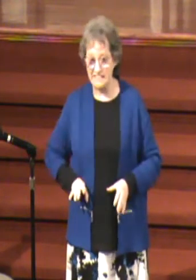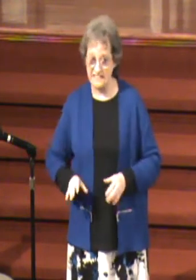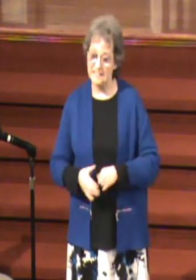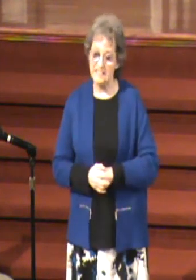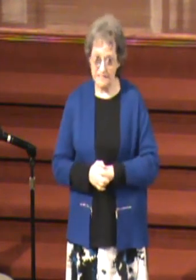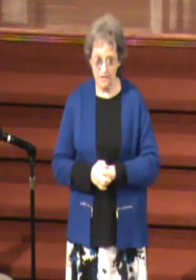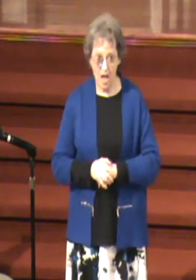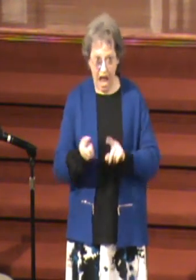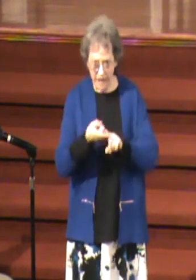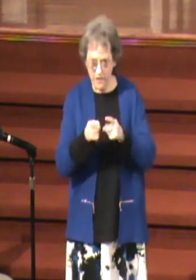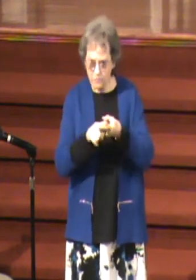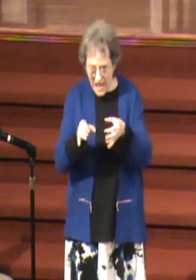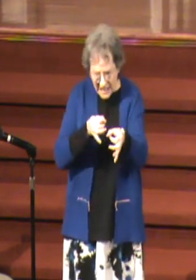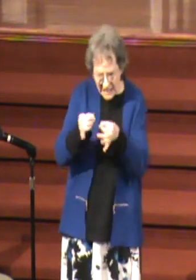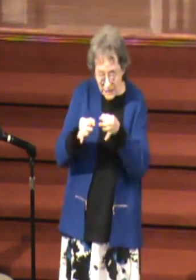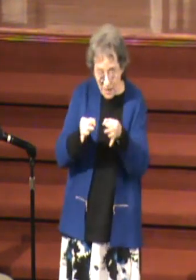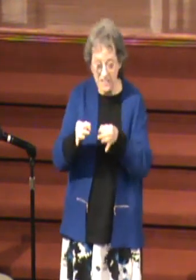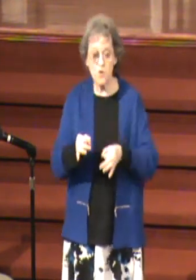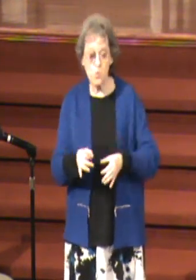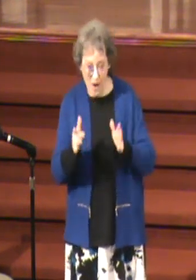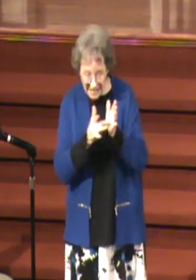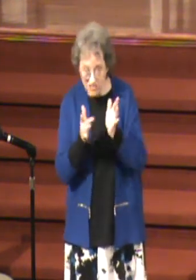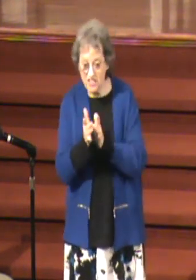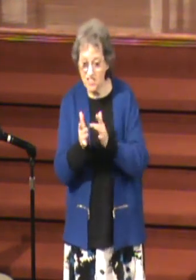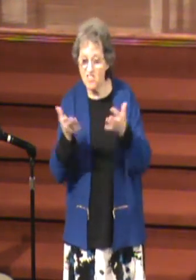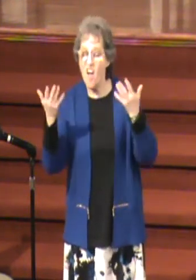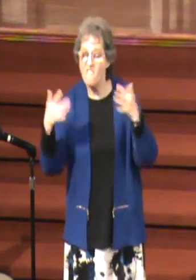friend showed her how that Jesus had already paid the penalty for her,